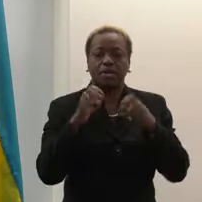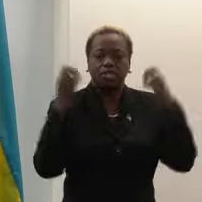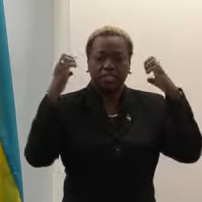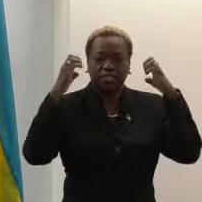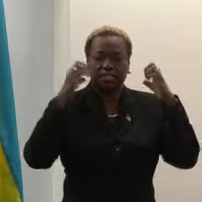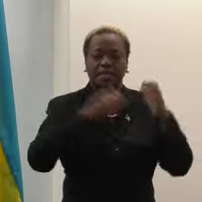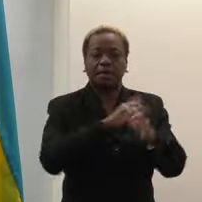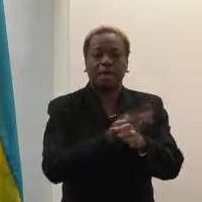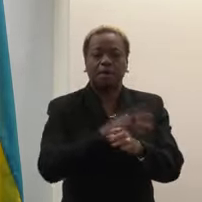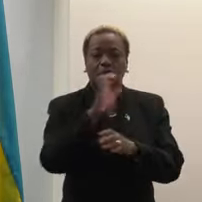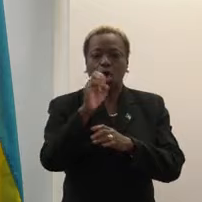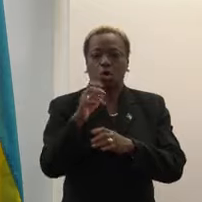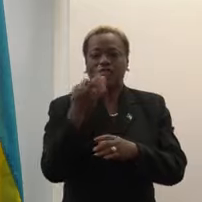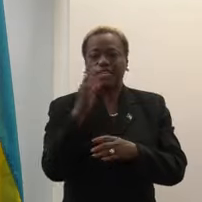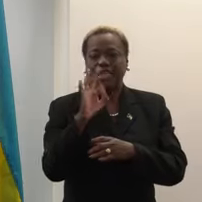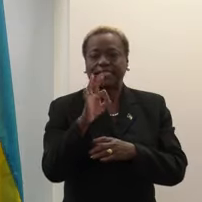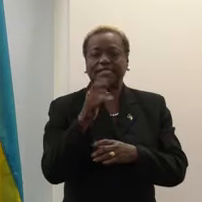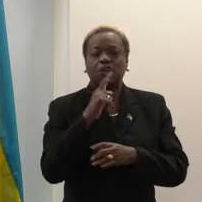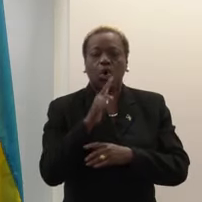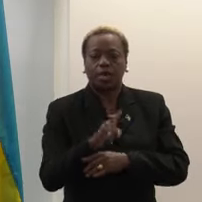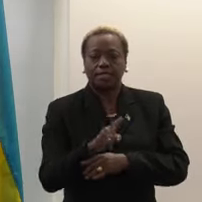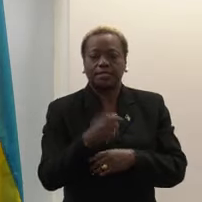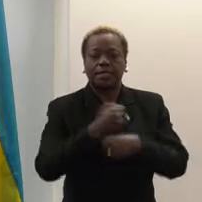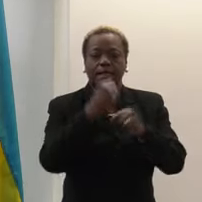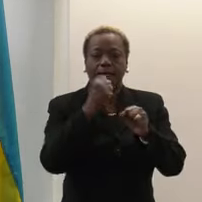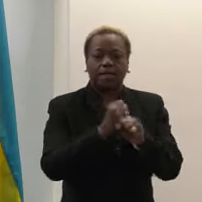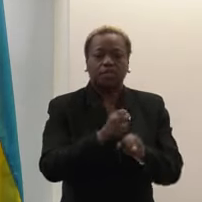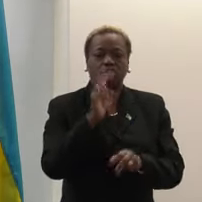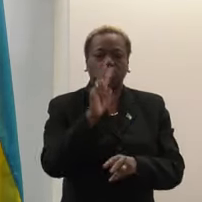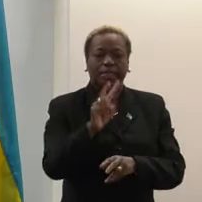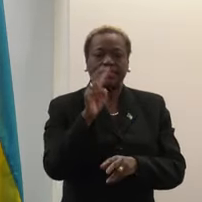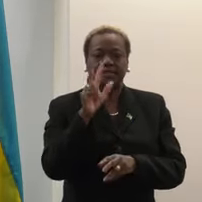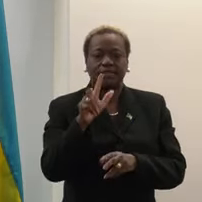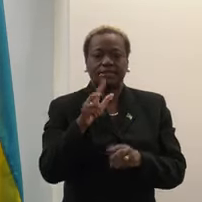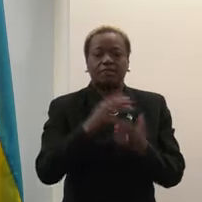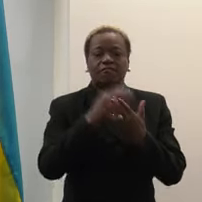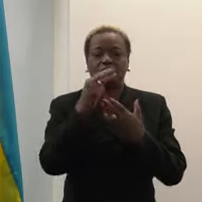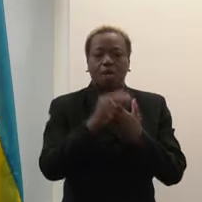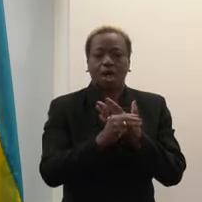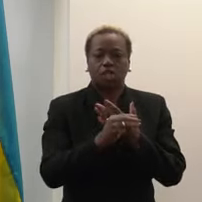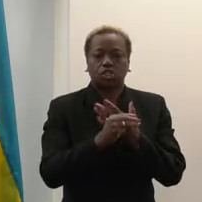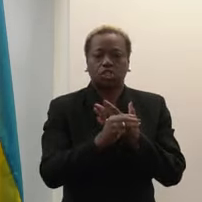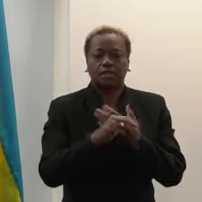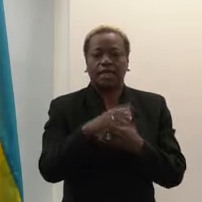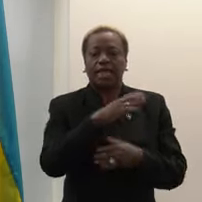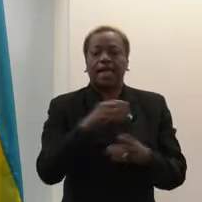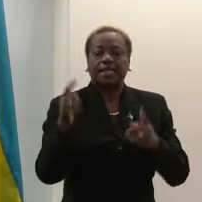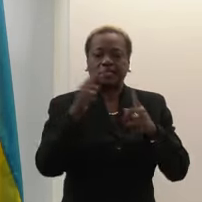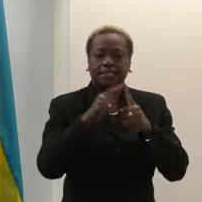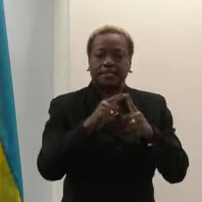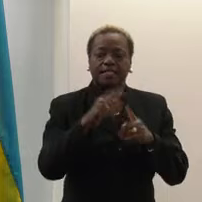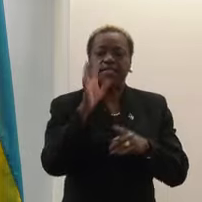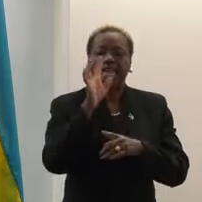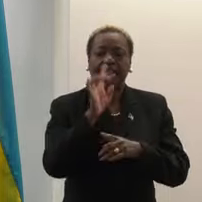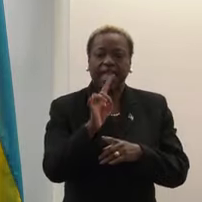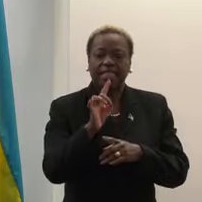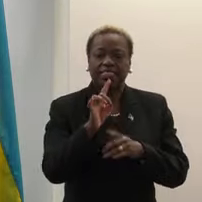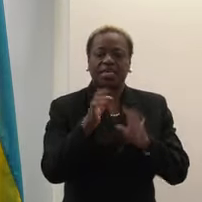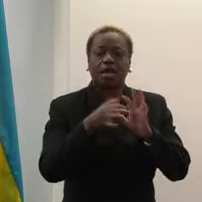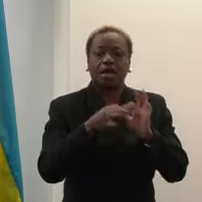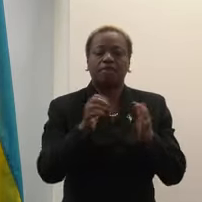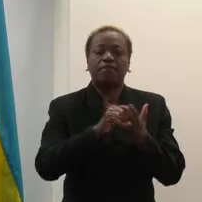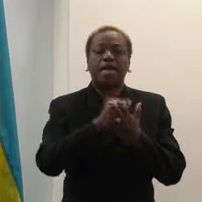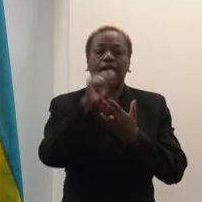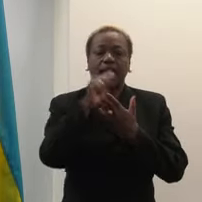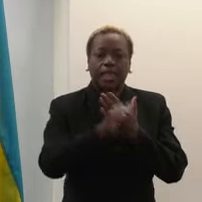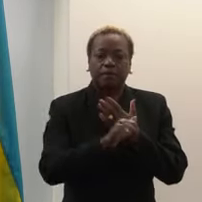powers COVID-19 orders made on the 23rd of March until the 8th of